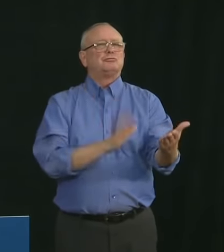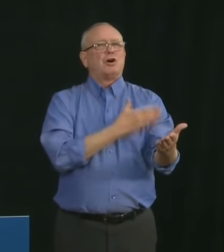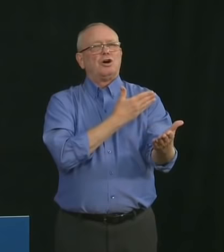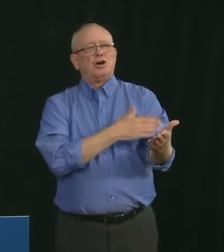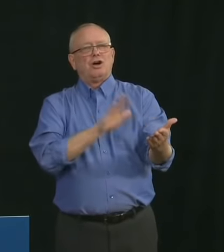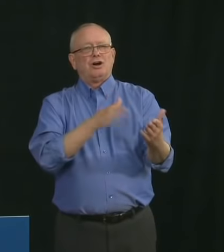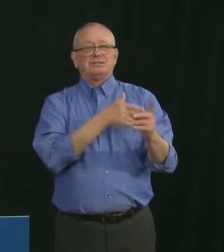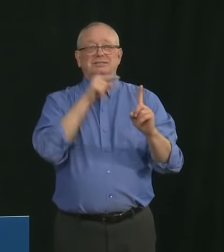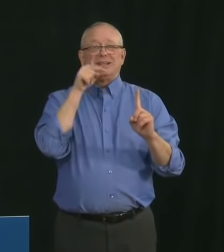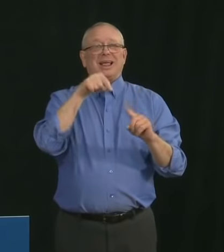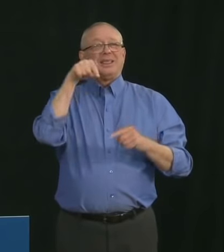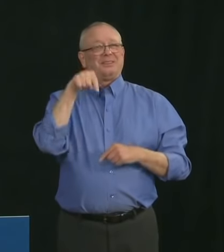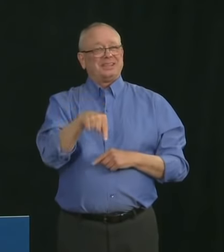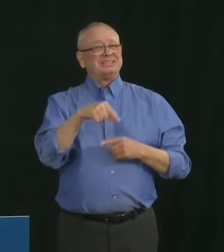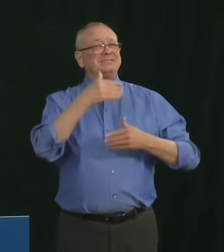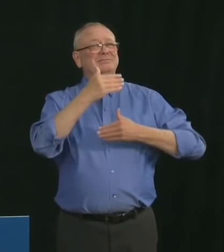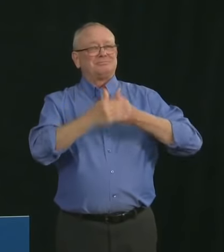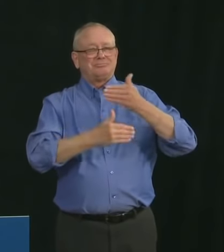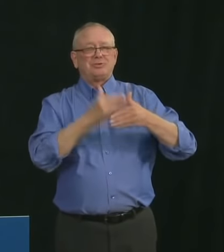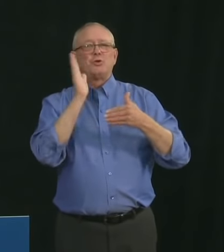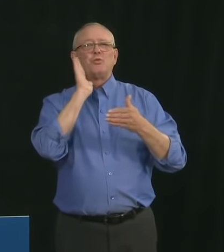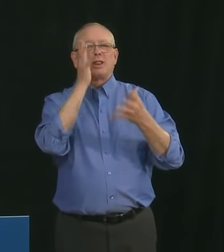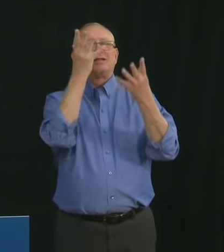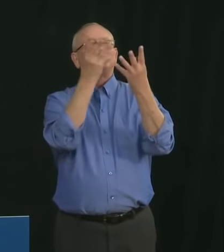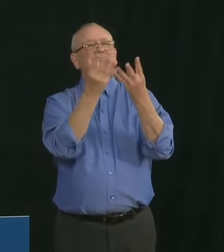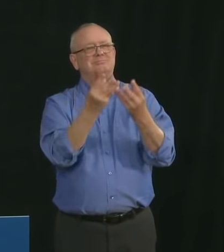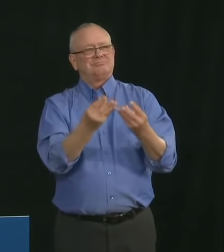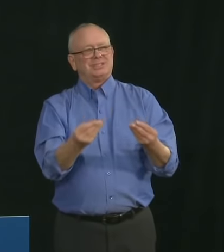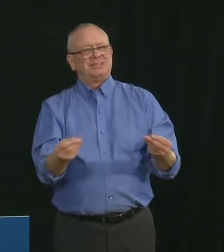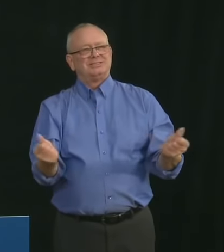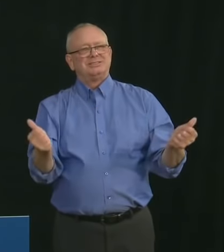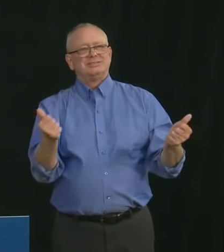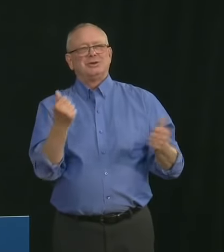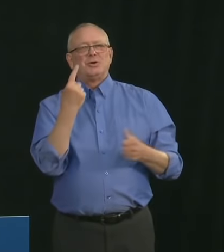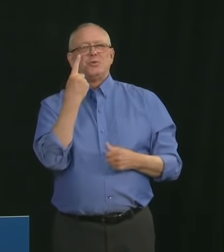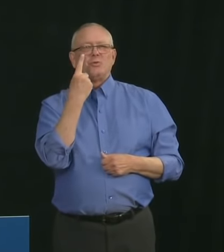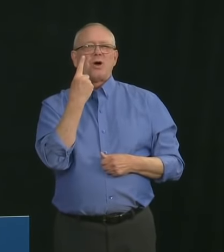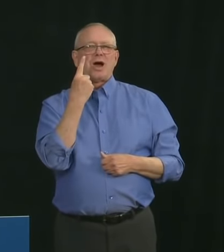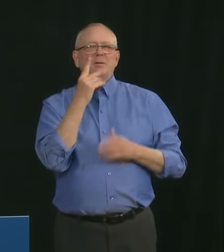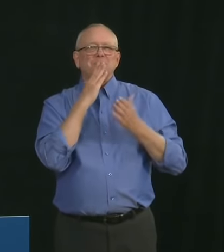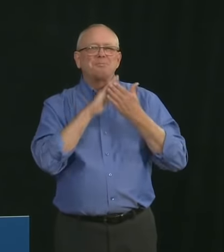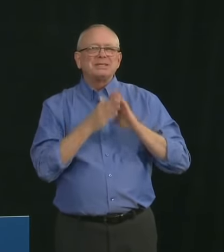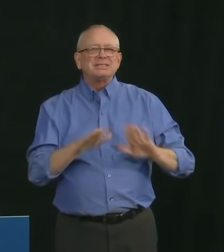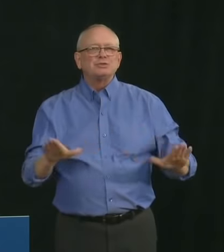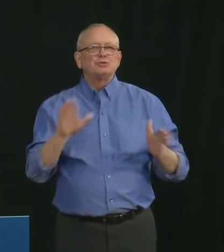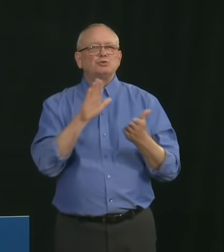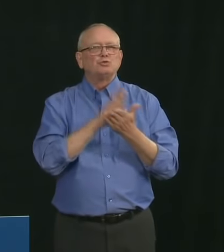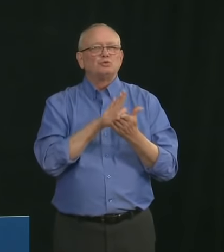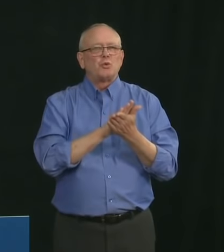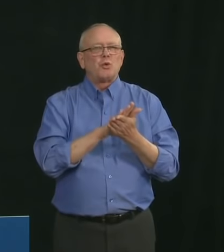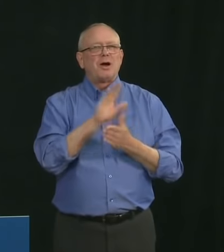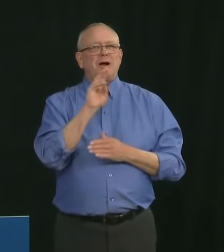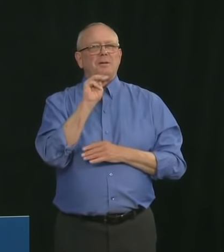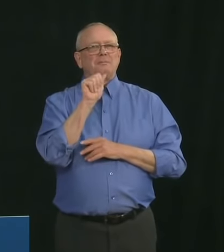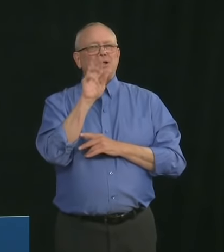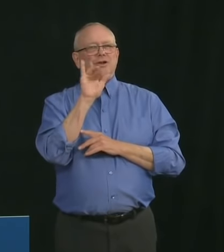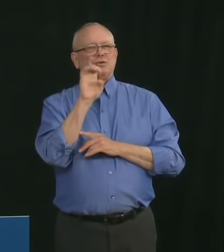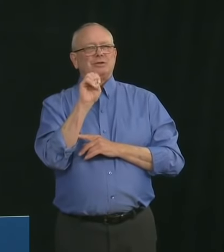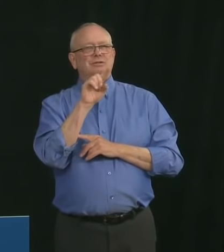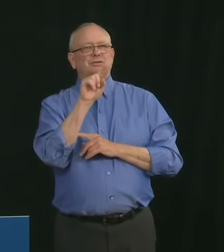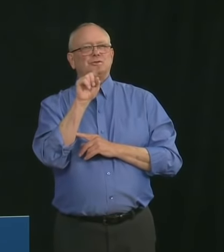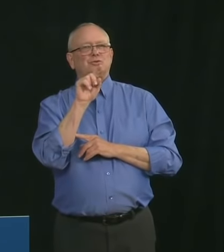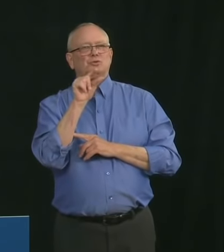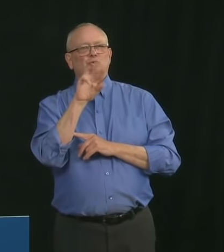listen. It will make your day. And in Medicine Hat, real estate agent Jennifer Ellard received a Northern Lights Award for